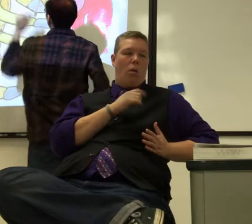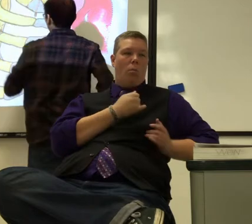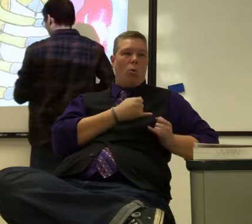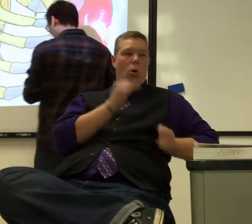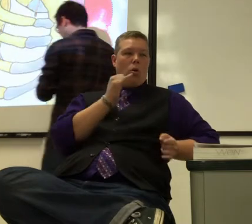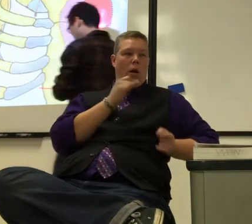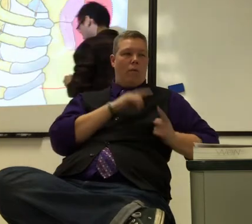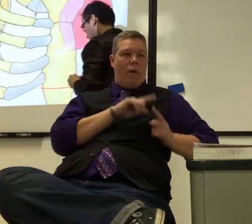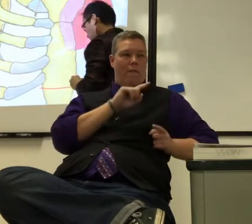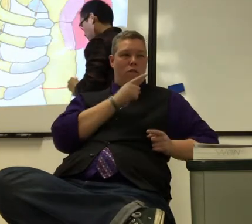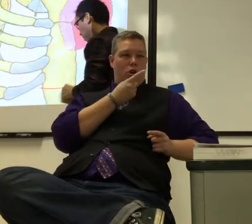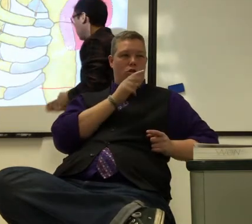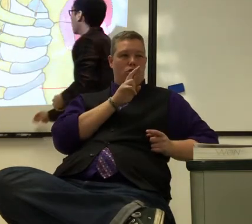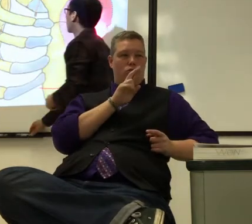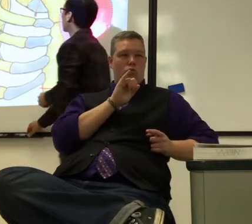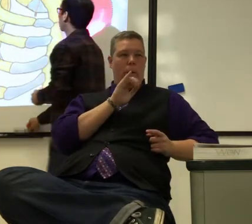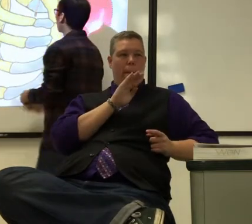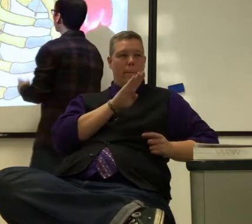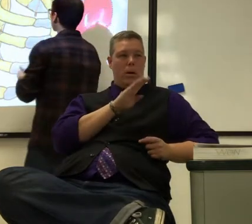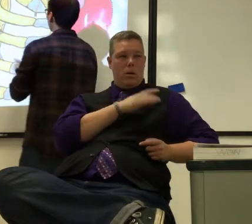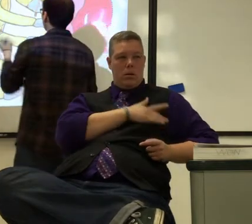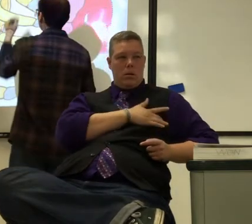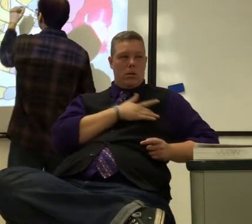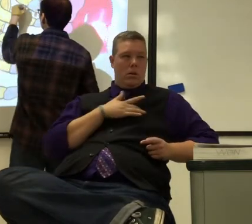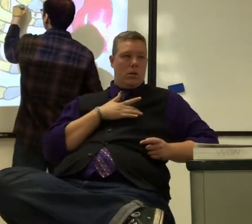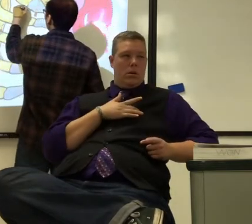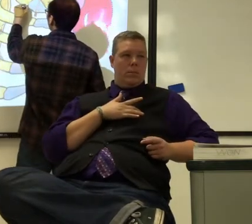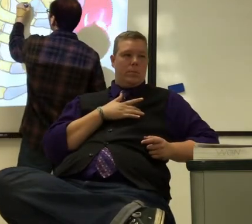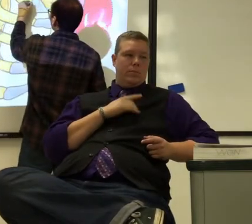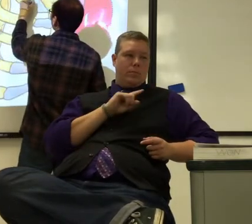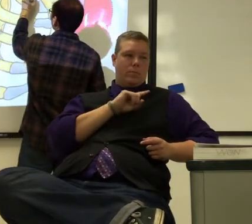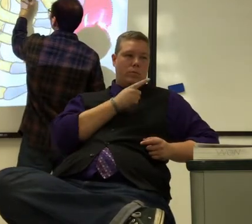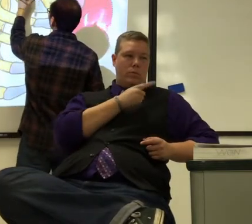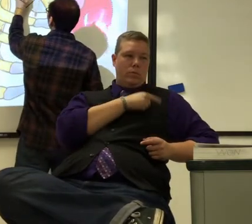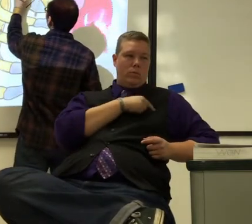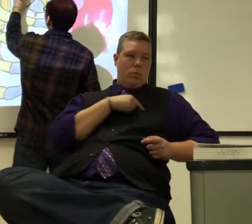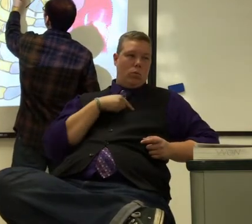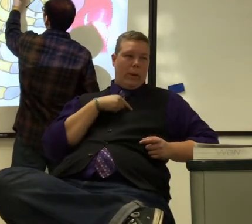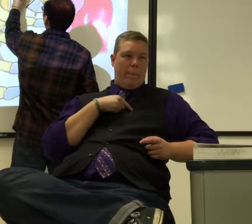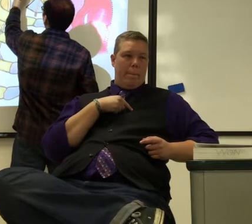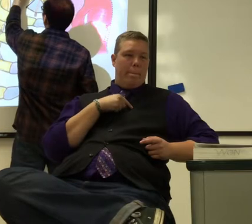So let me kind of like trace it in here. First rib right there.